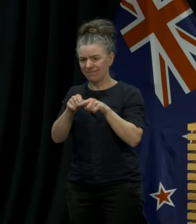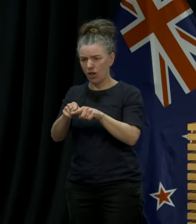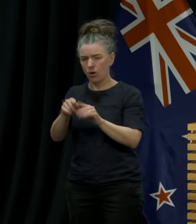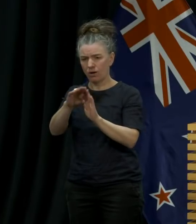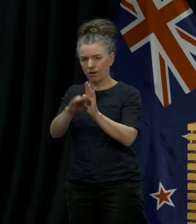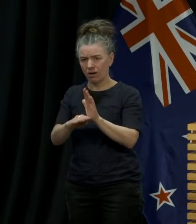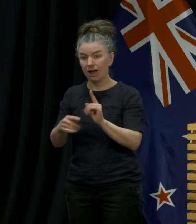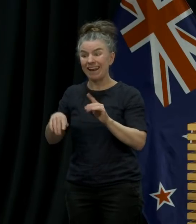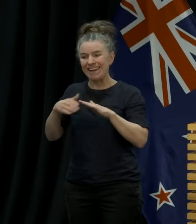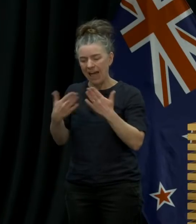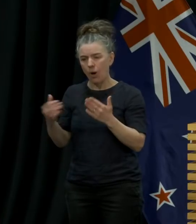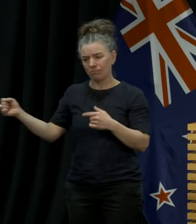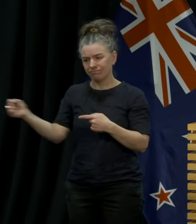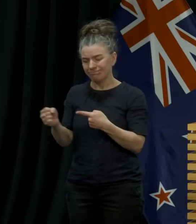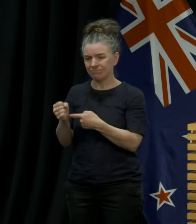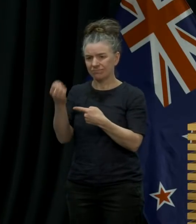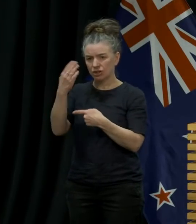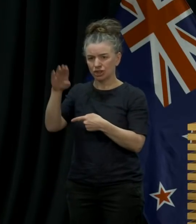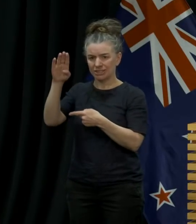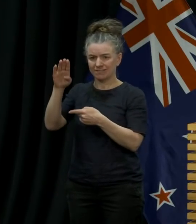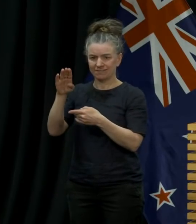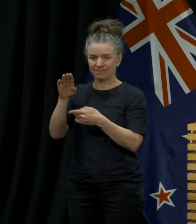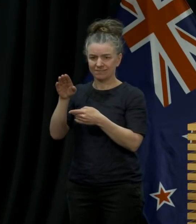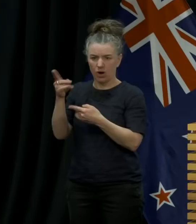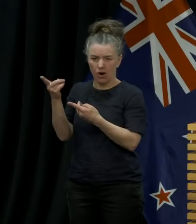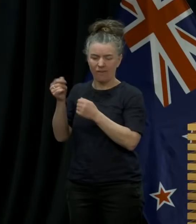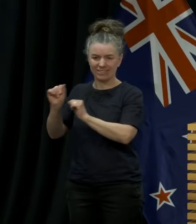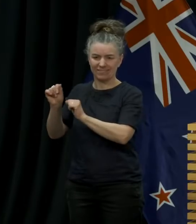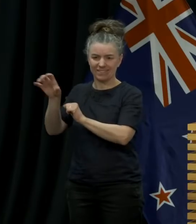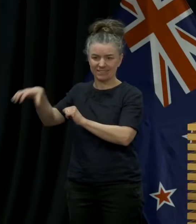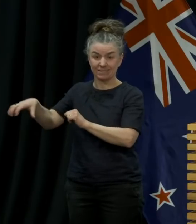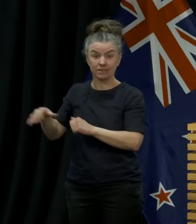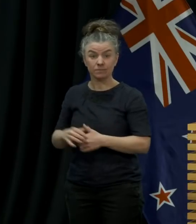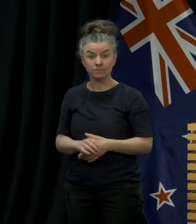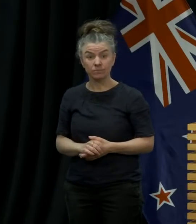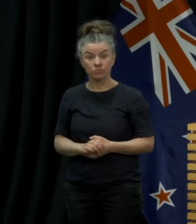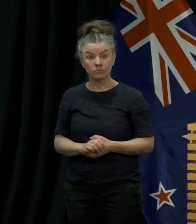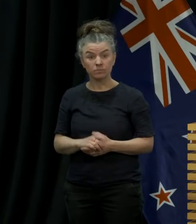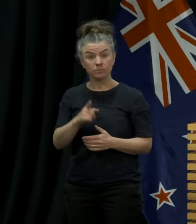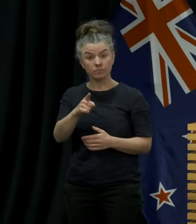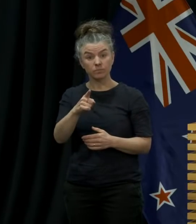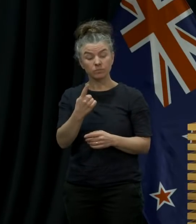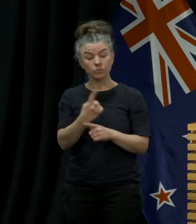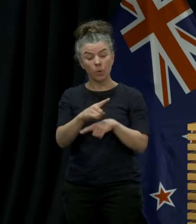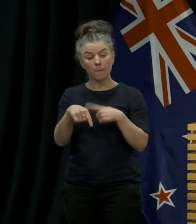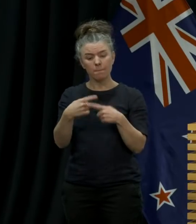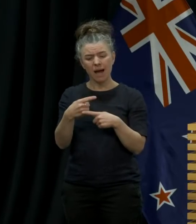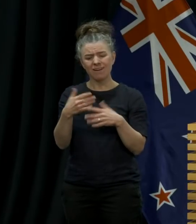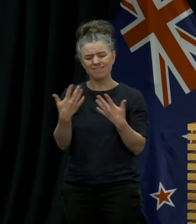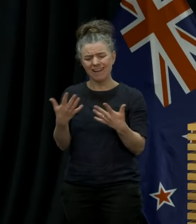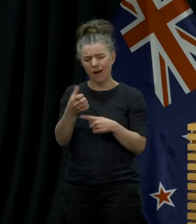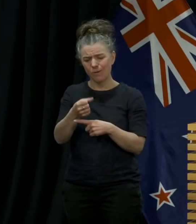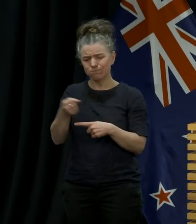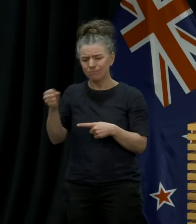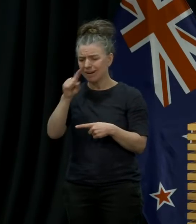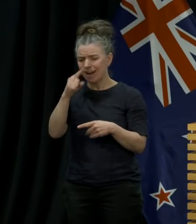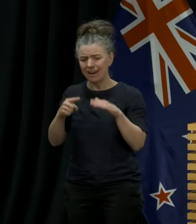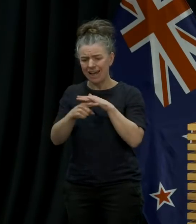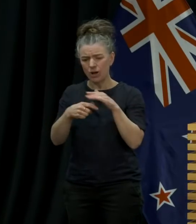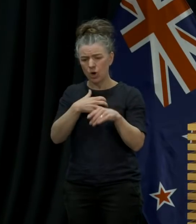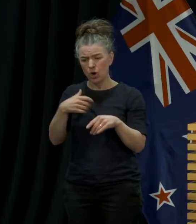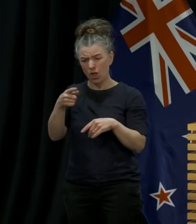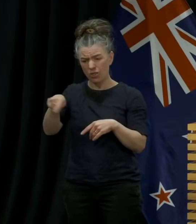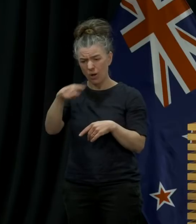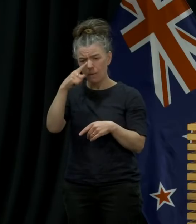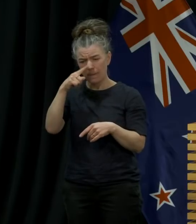additional resource so we can have confidence that is happening. back on the suspension of compassionate exemptions, these are people who are now going to have